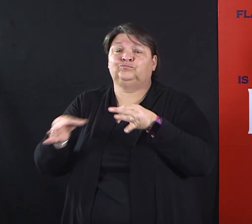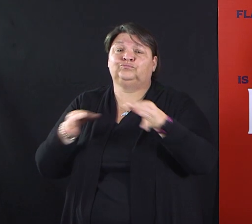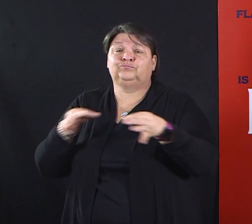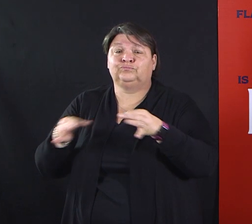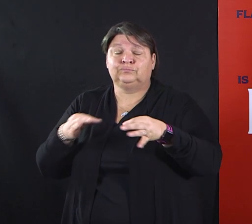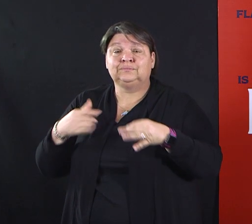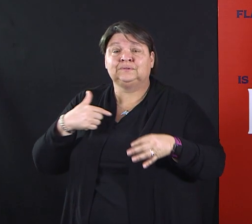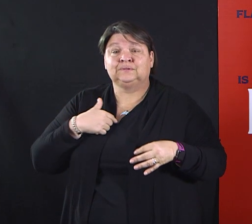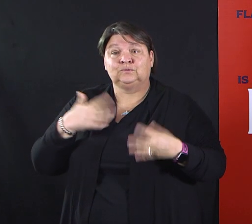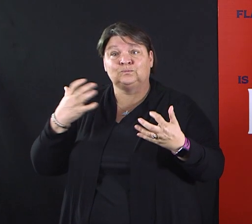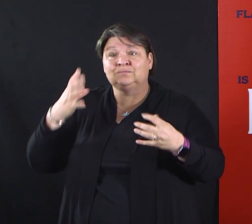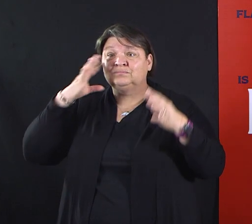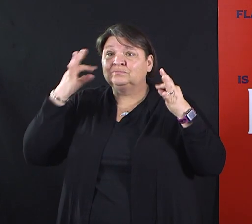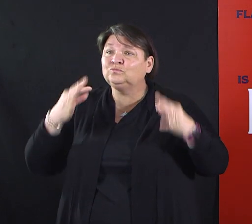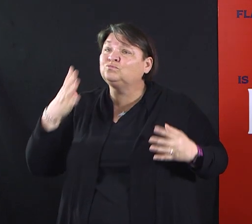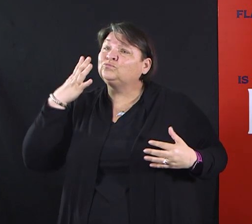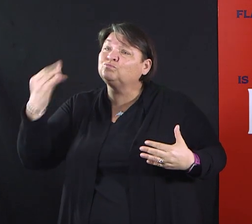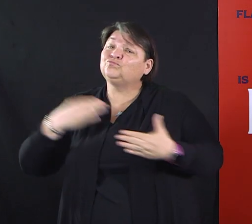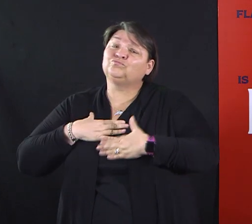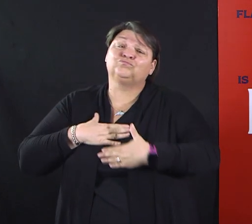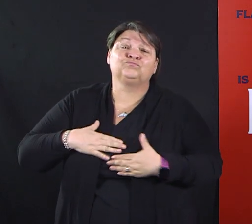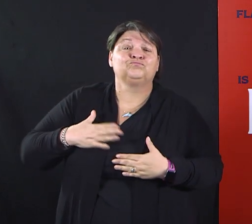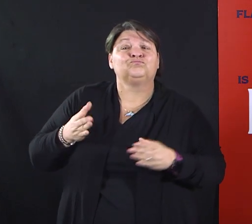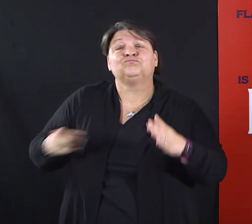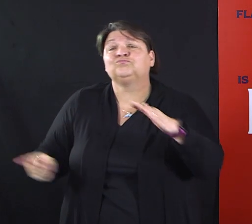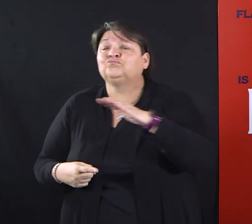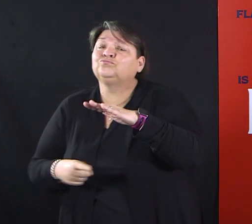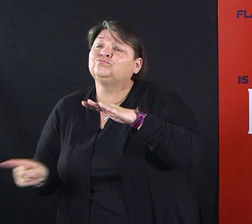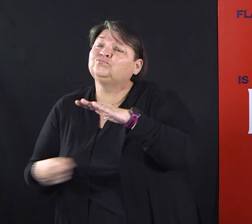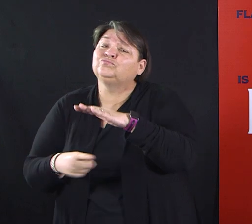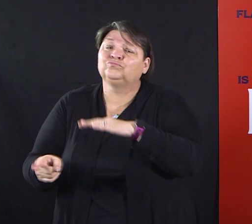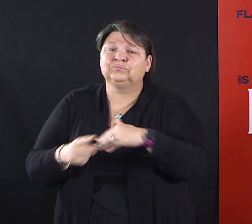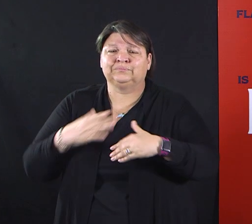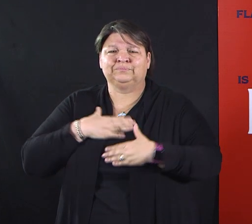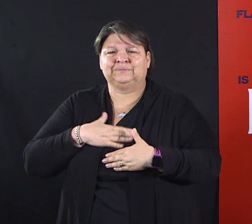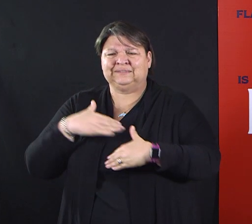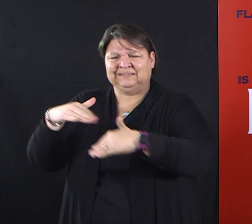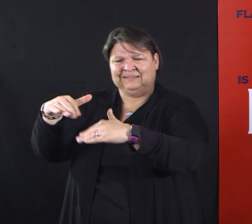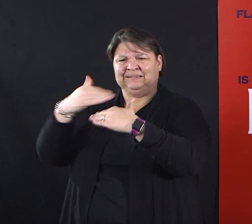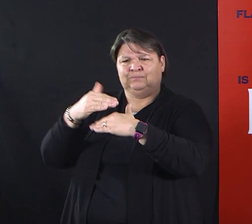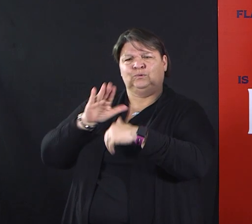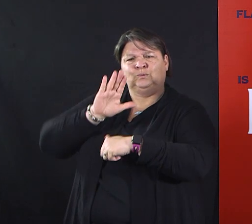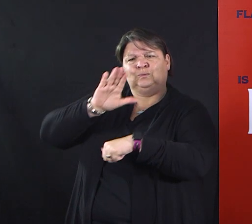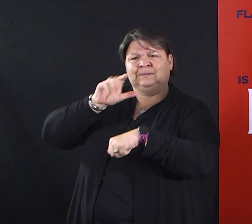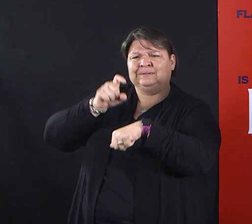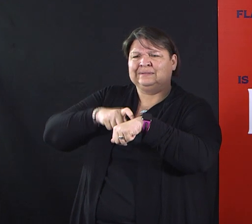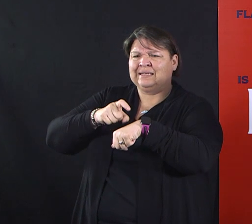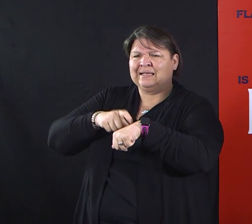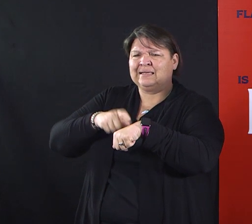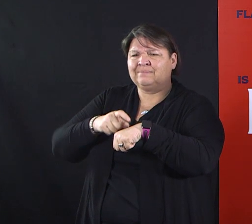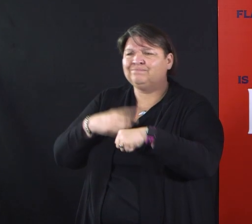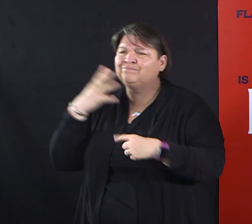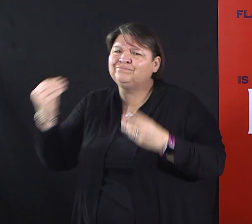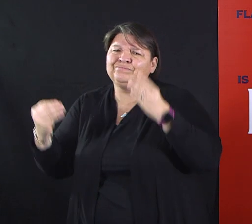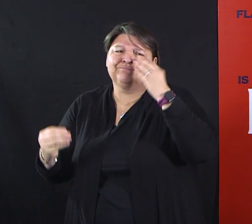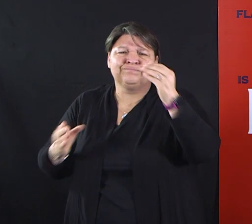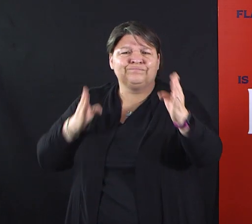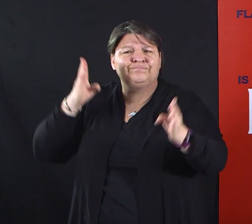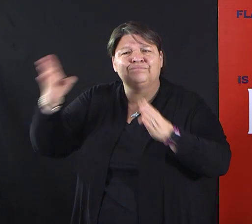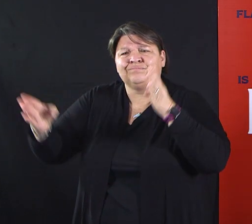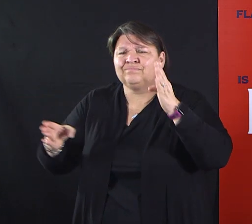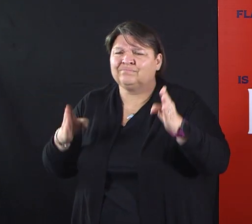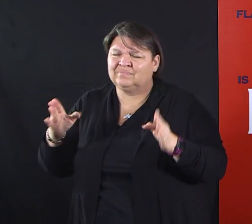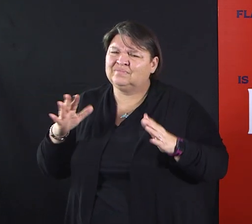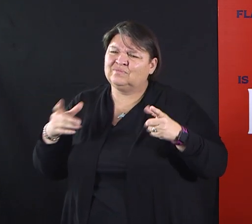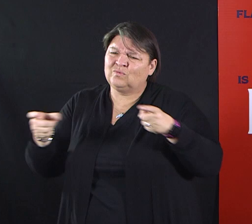on the trails in order to allow others to be on the trails as well. So as long as people comply with these rules, all of these things